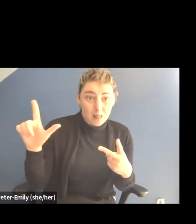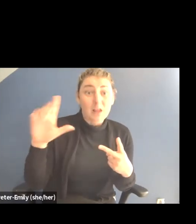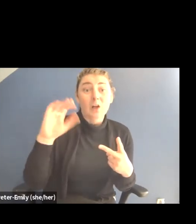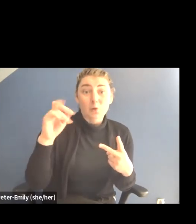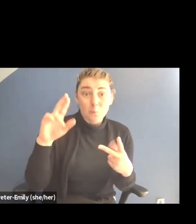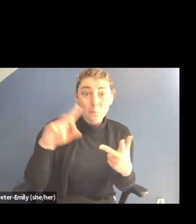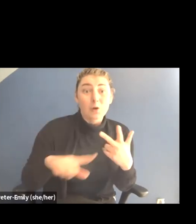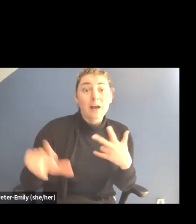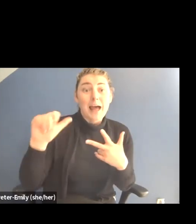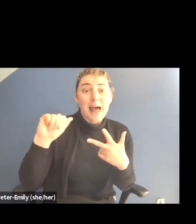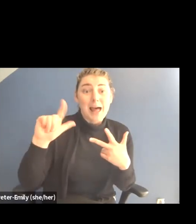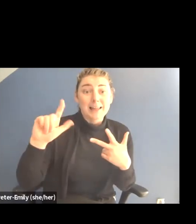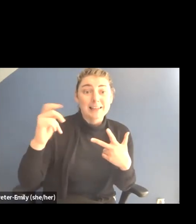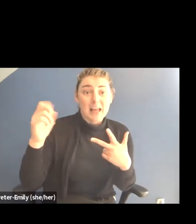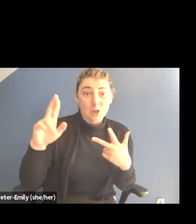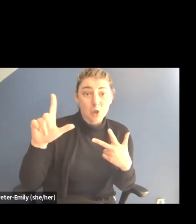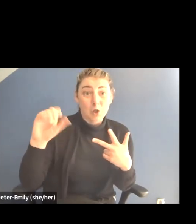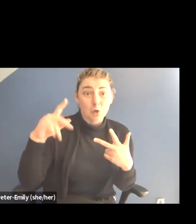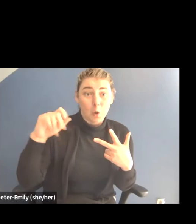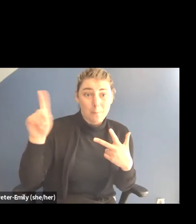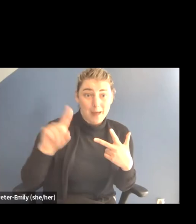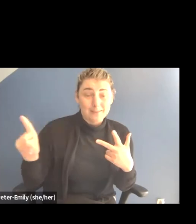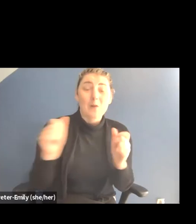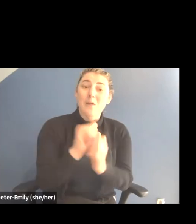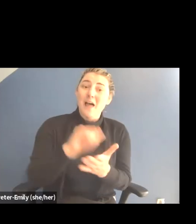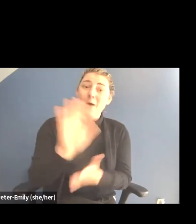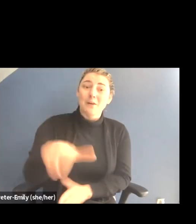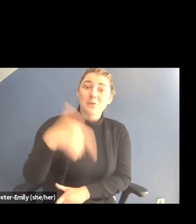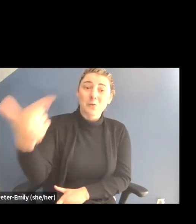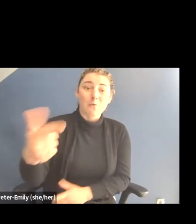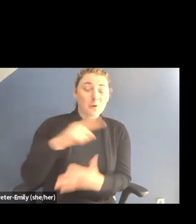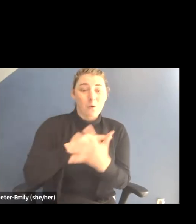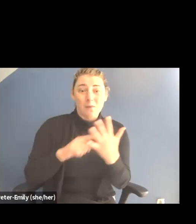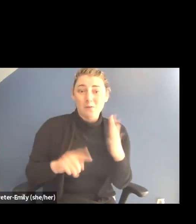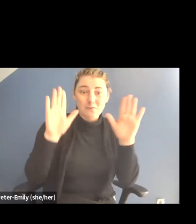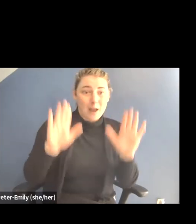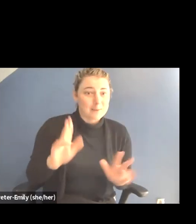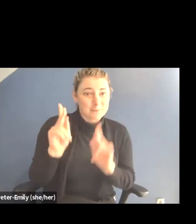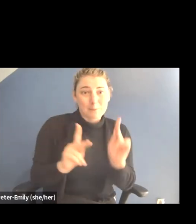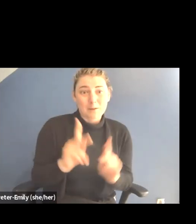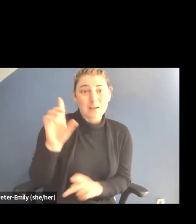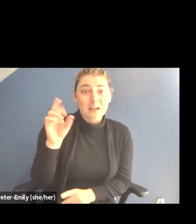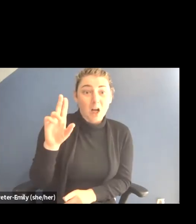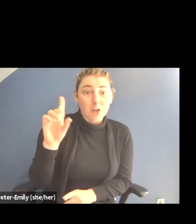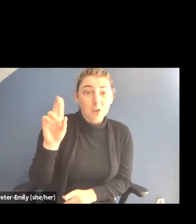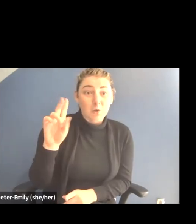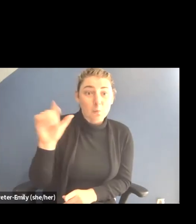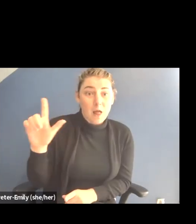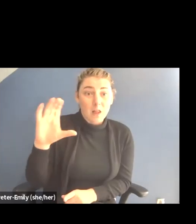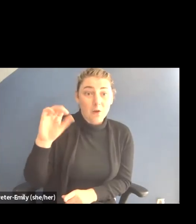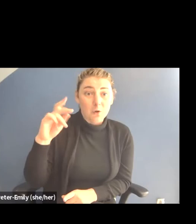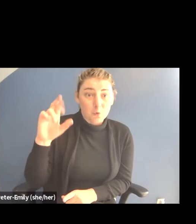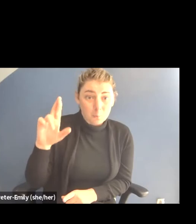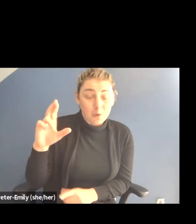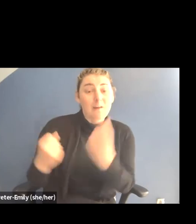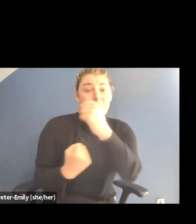Lopez. And with that, I'm going to turn it over to one of those fabulous people, Dr. Darrell Cooper, founder and